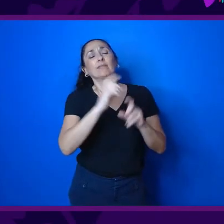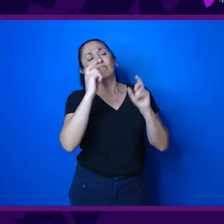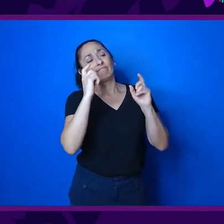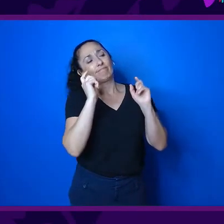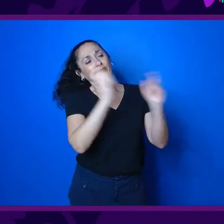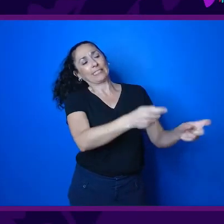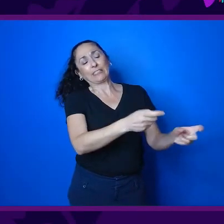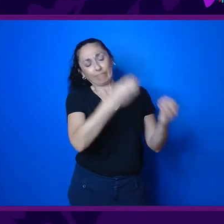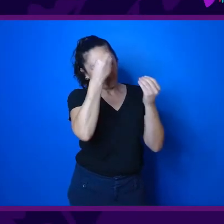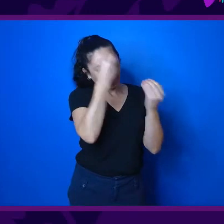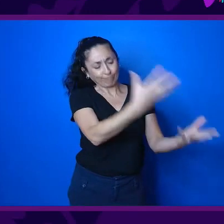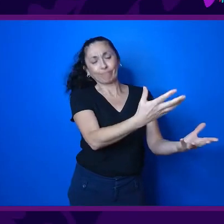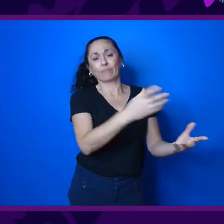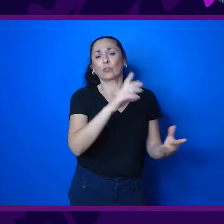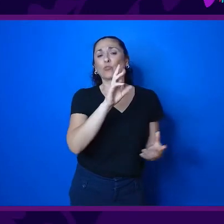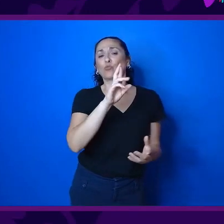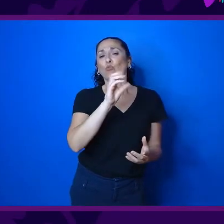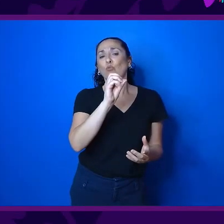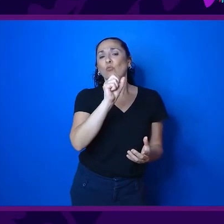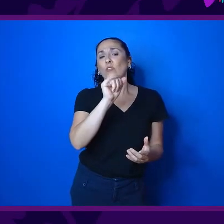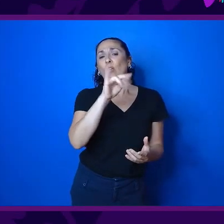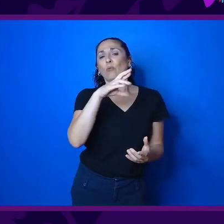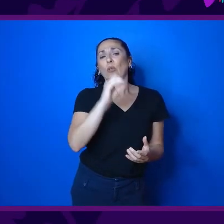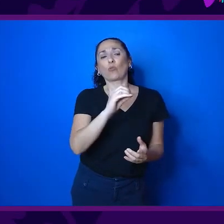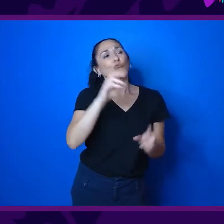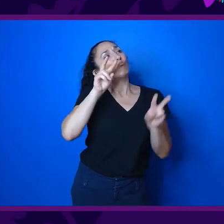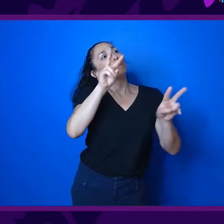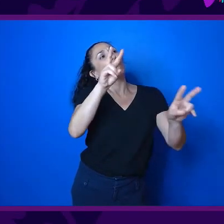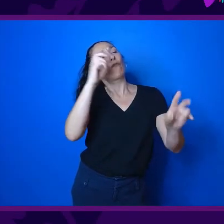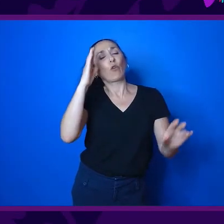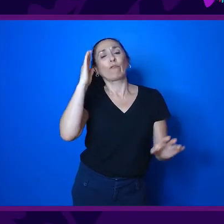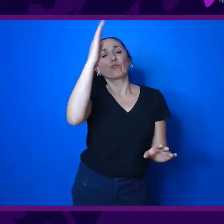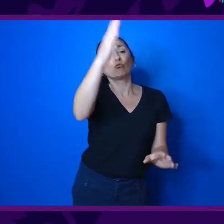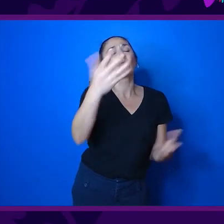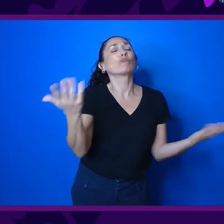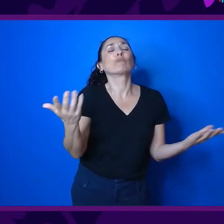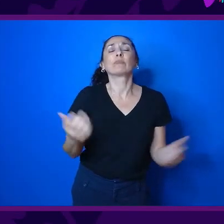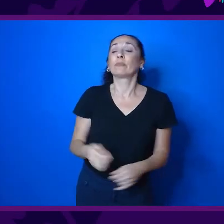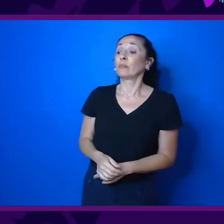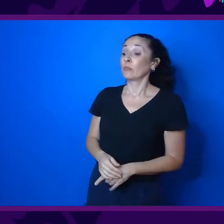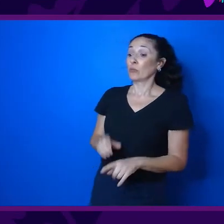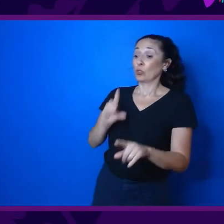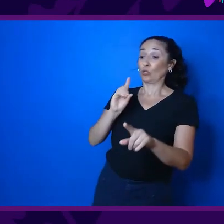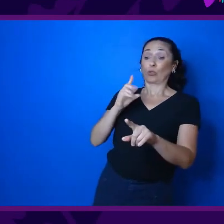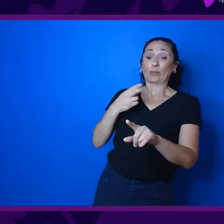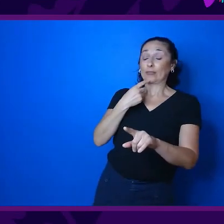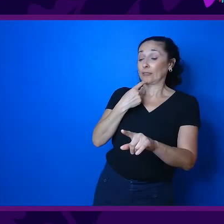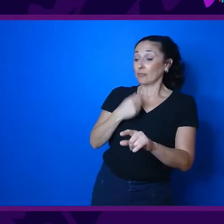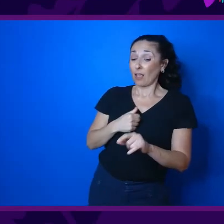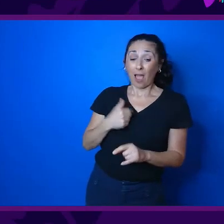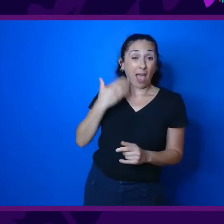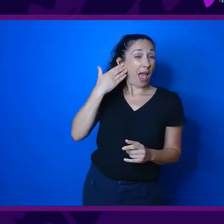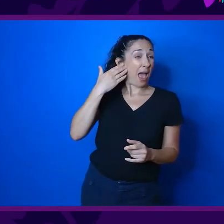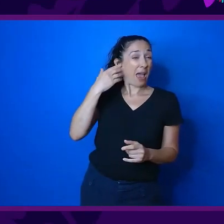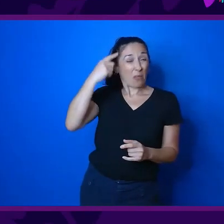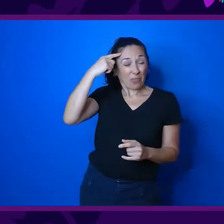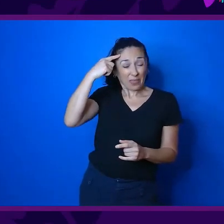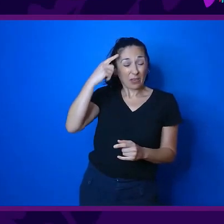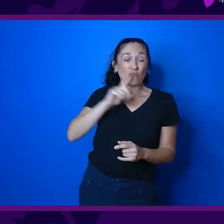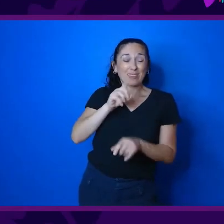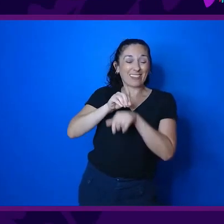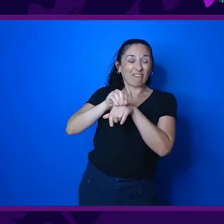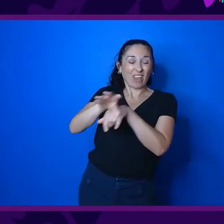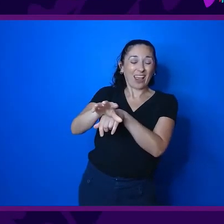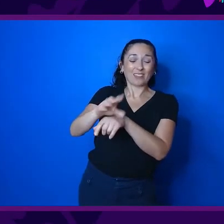forward towards in the future? Well, I don't think it's so much of advice, because I think Rosario has done